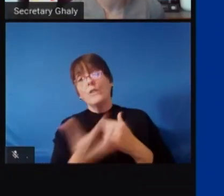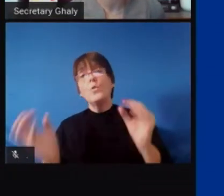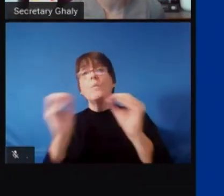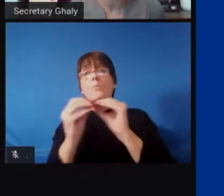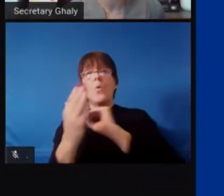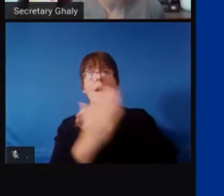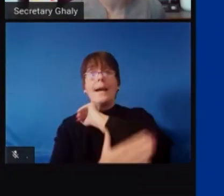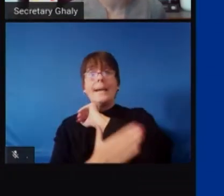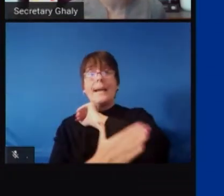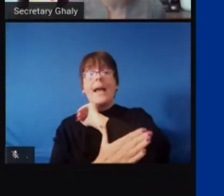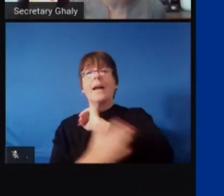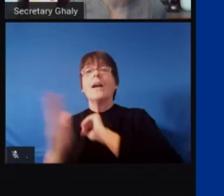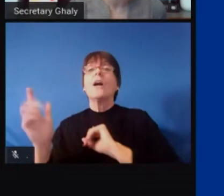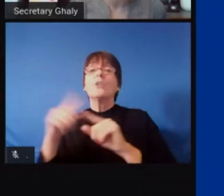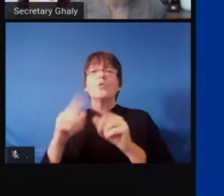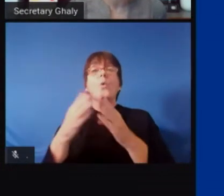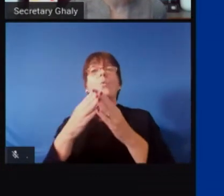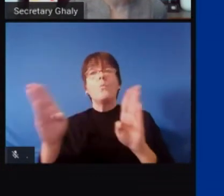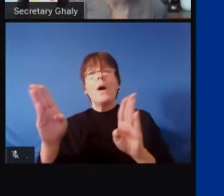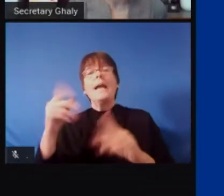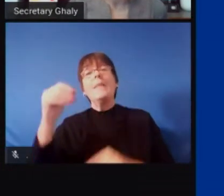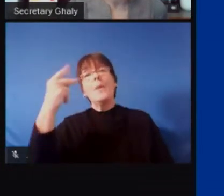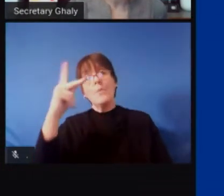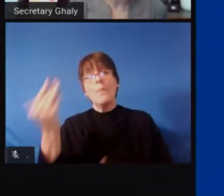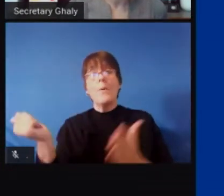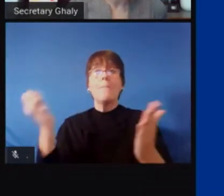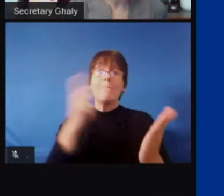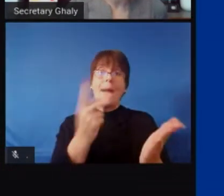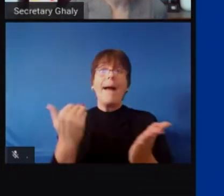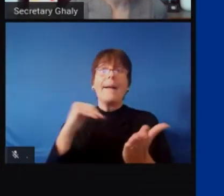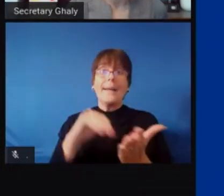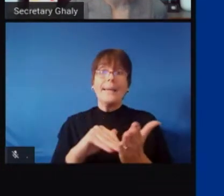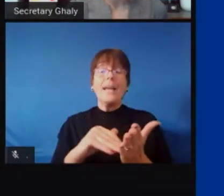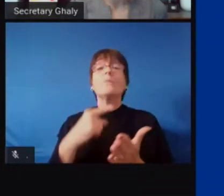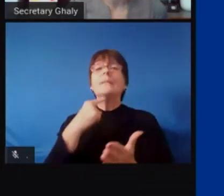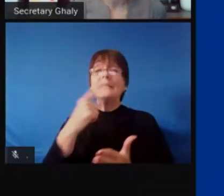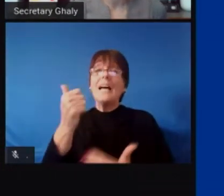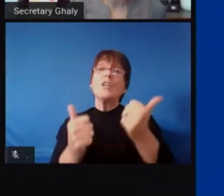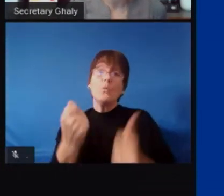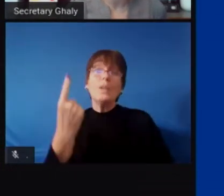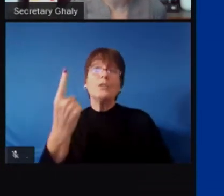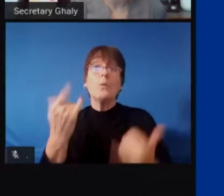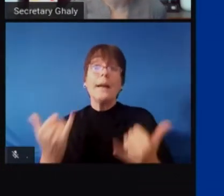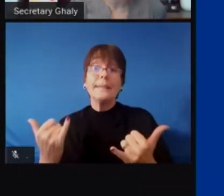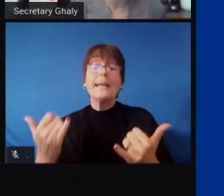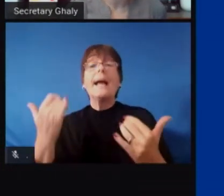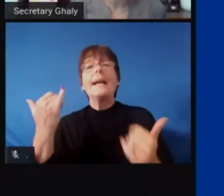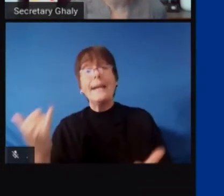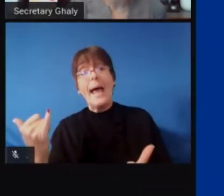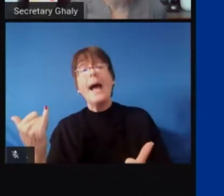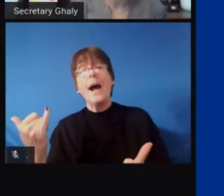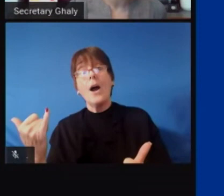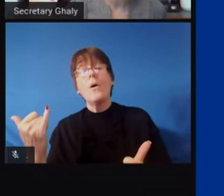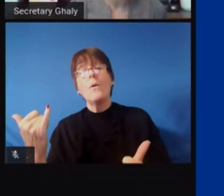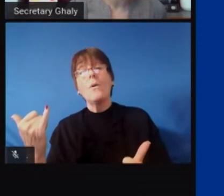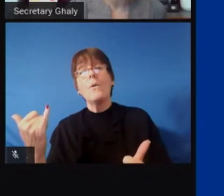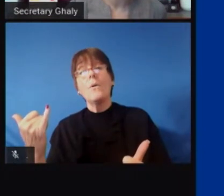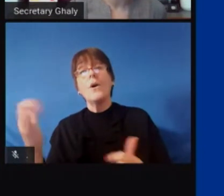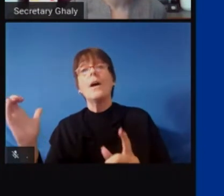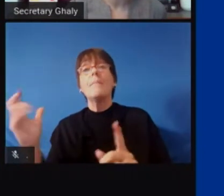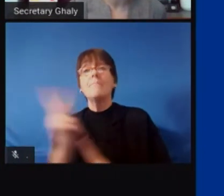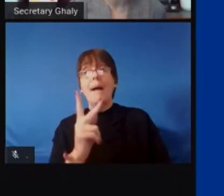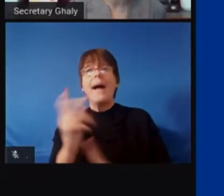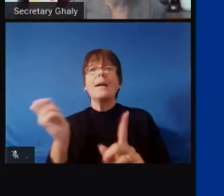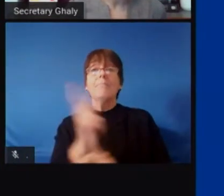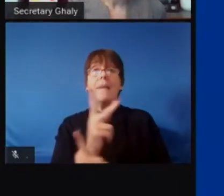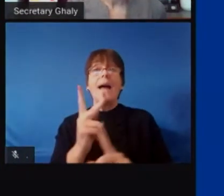counties come into the widespread tier in the purple. And we're going to tell you which counties today have moved into the different tiers and